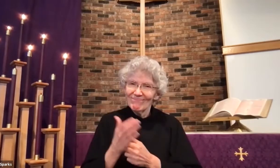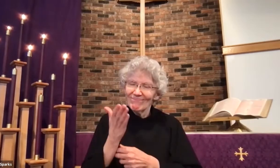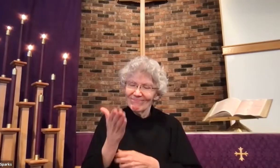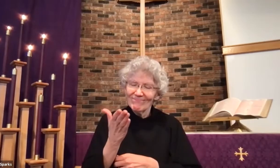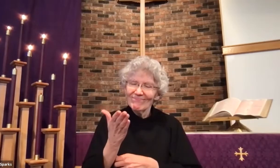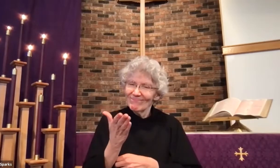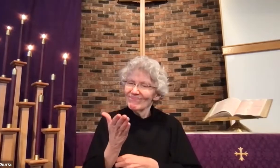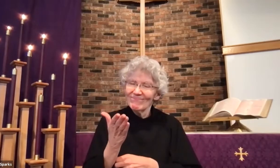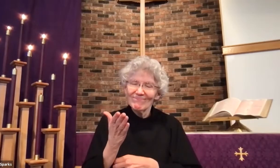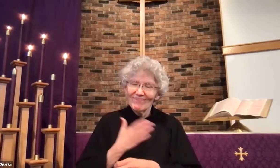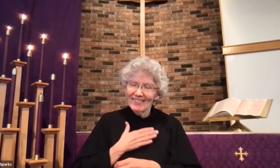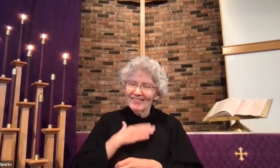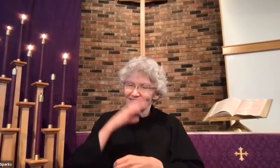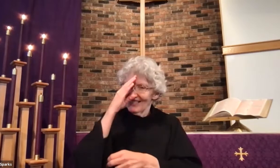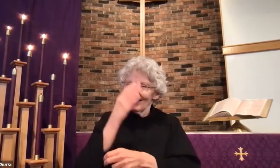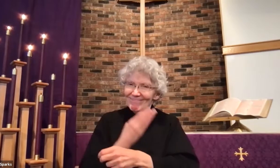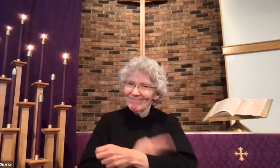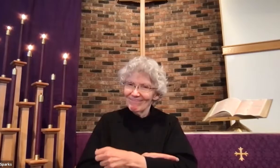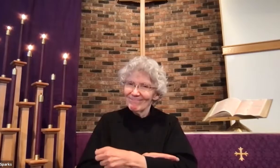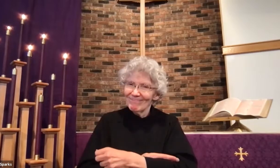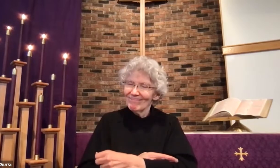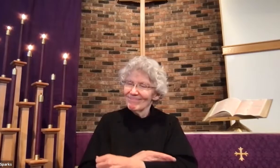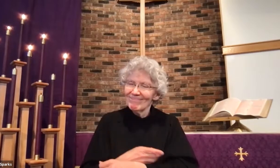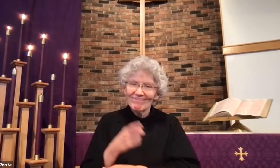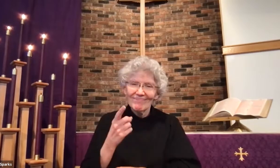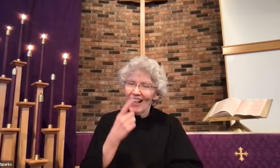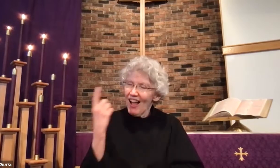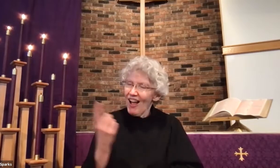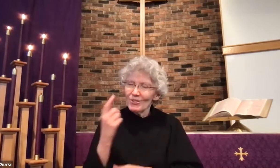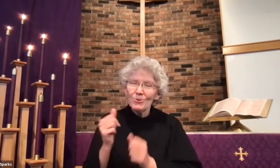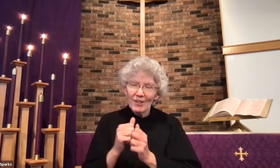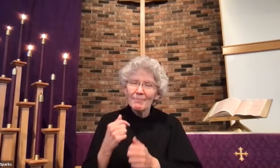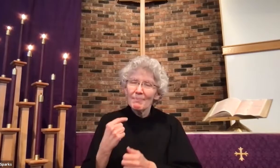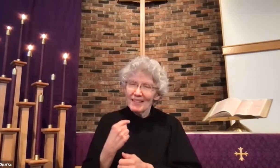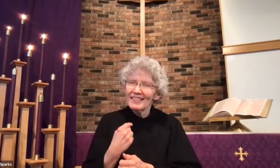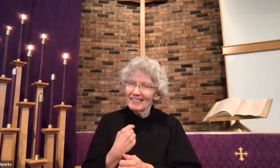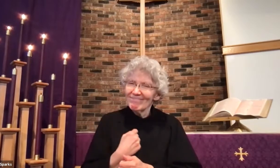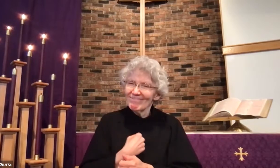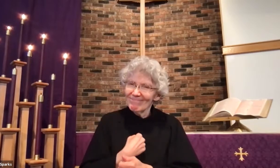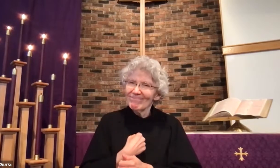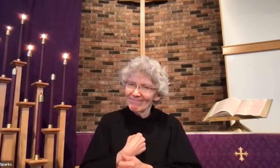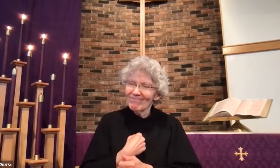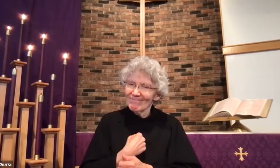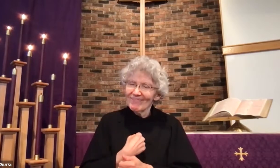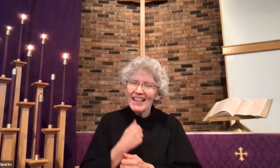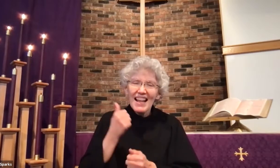And his father said to him, oh, my son, you are always with